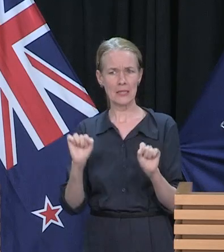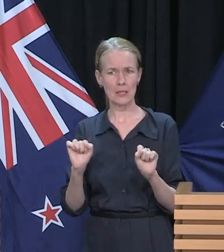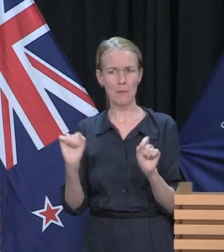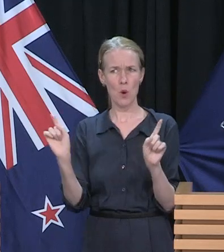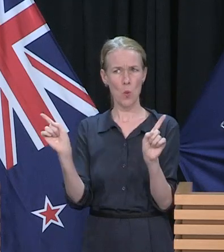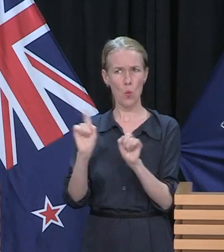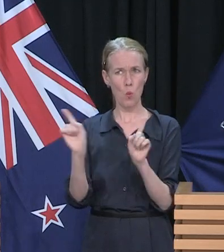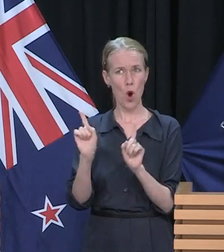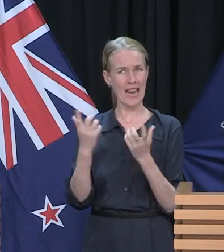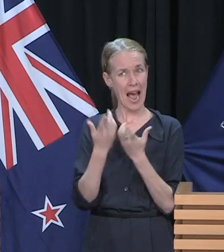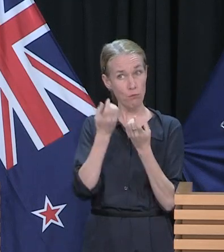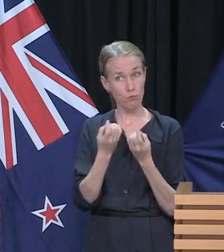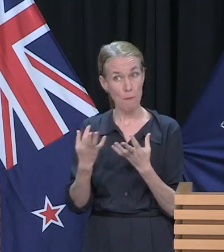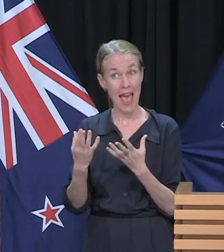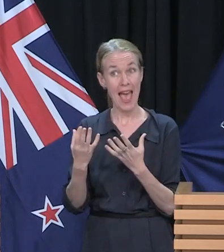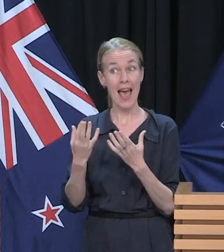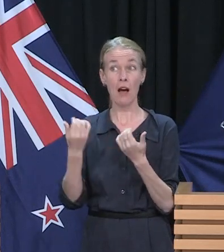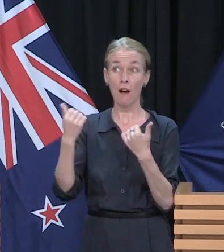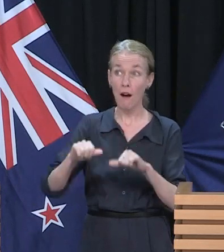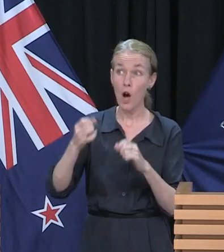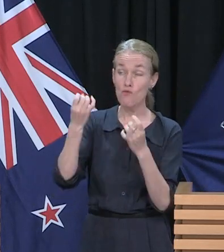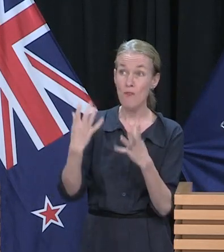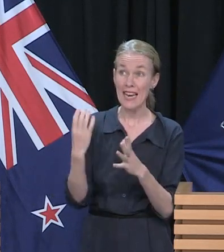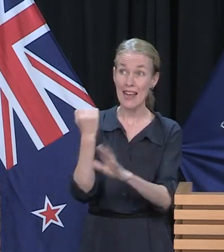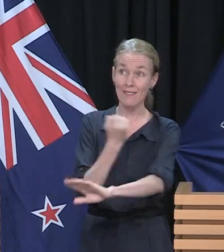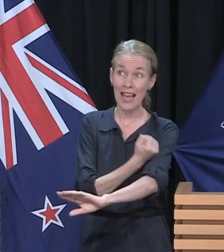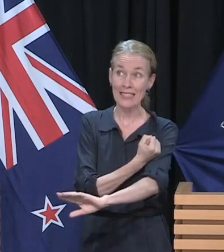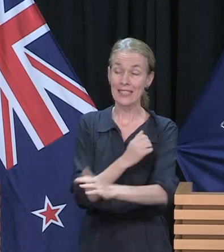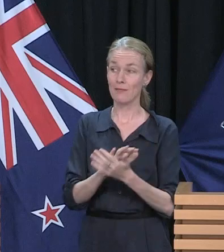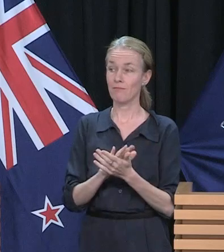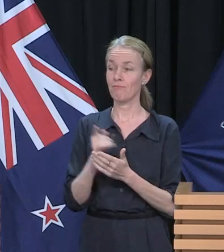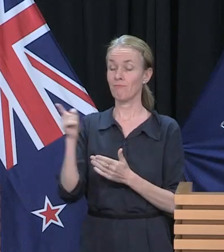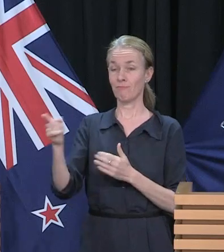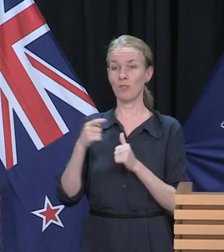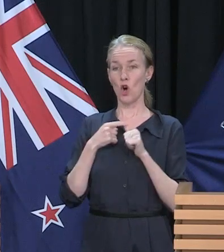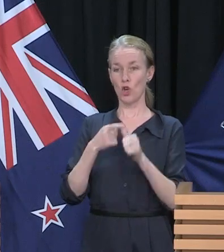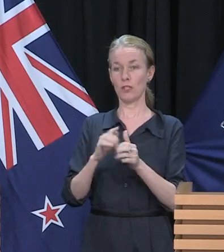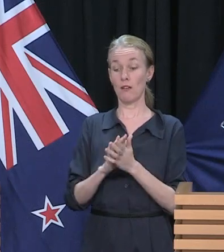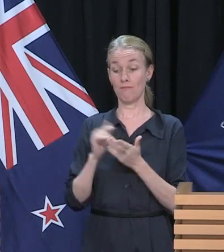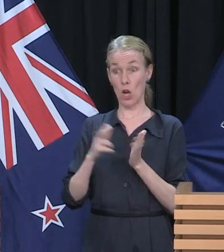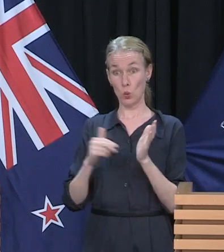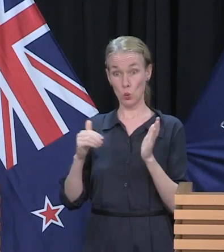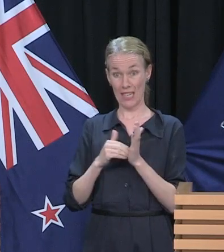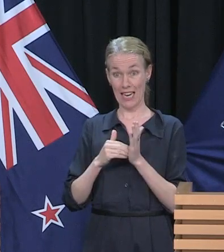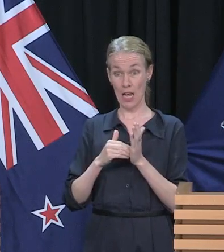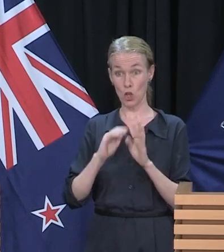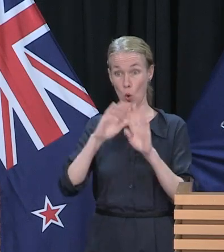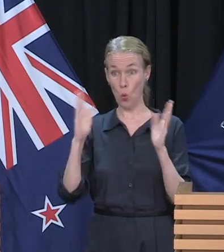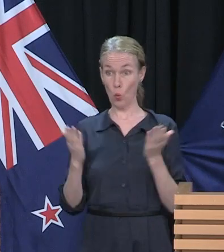relation to a vaccine? Well, as you'll be aware, there's a lot of work going on around the development of a vaccine here in New Zealand and around the world, and Dr.